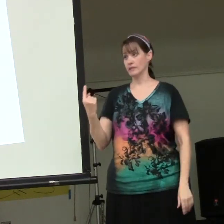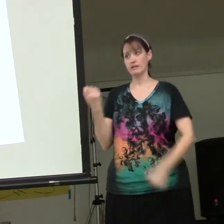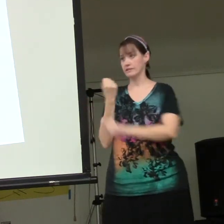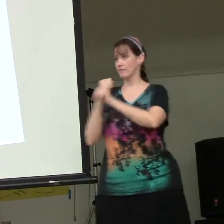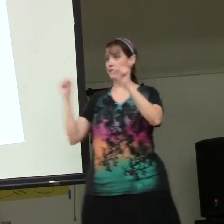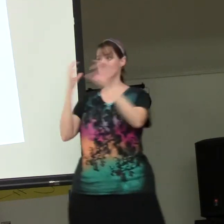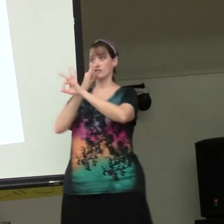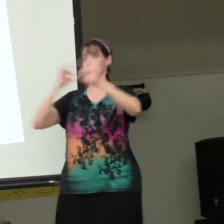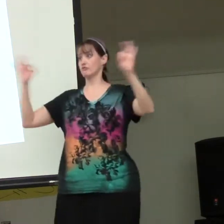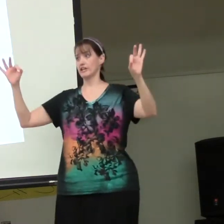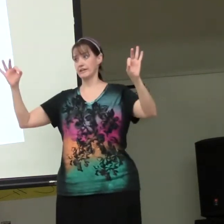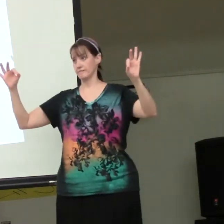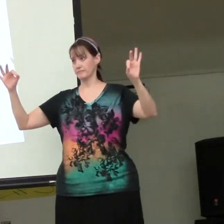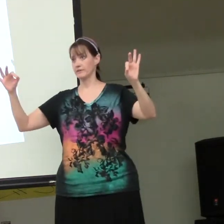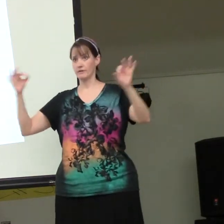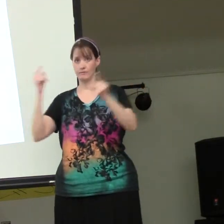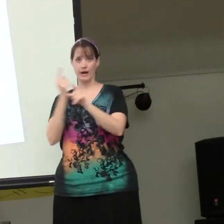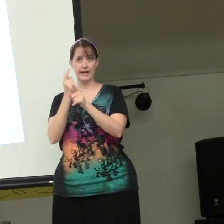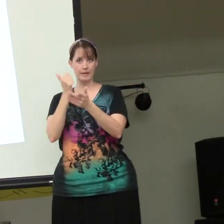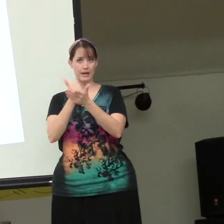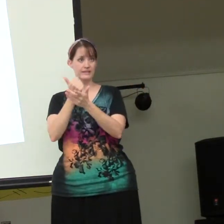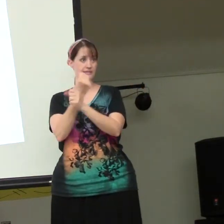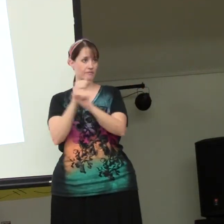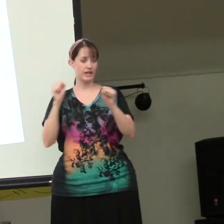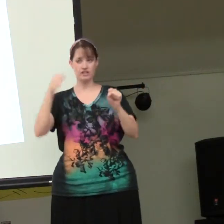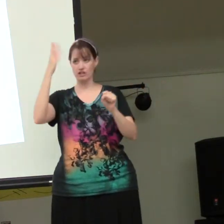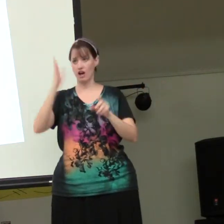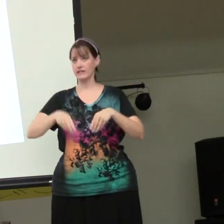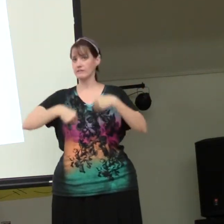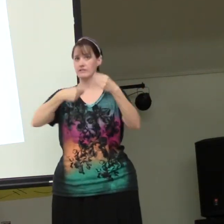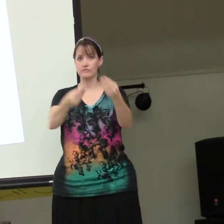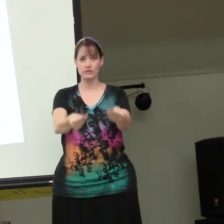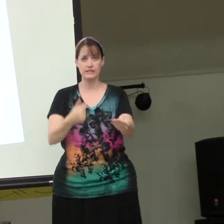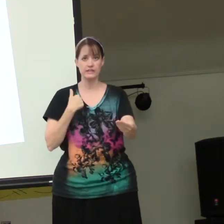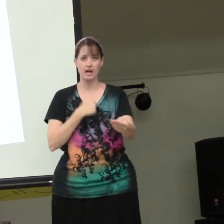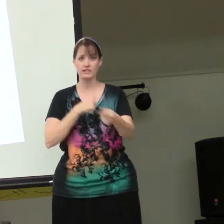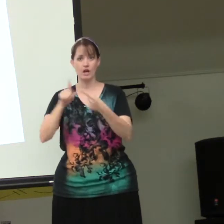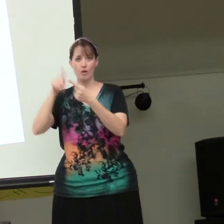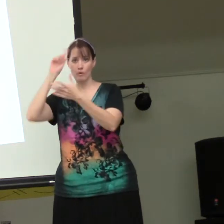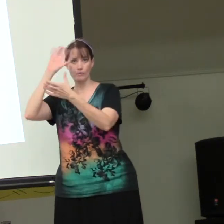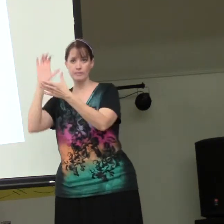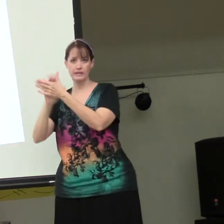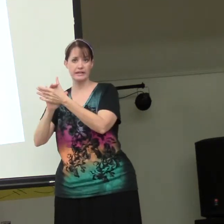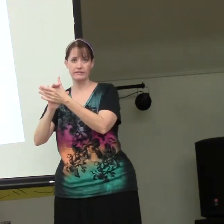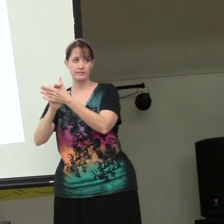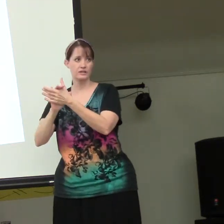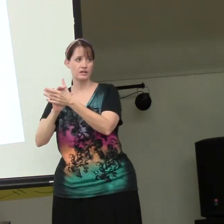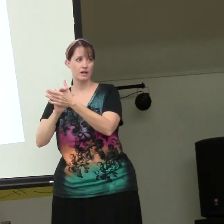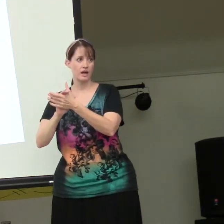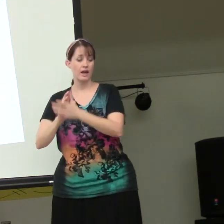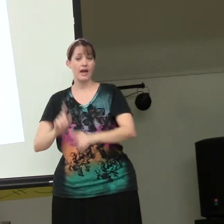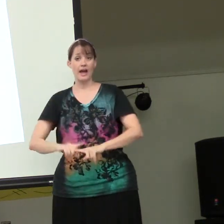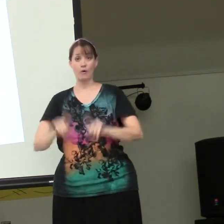Now, salvation is free, right? Amen? Salvation, God gives it freely to us when we believe.